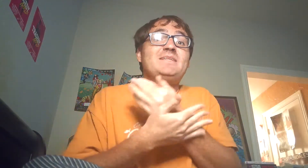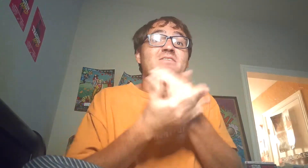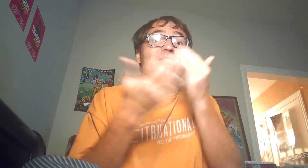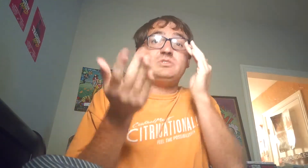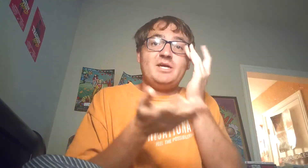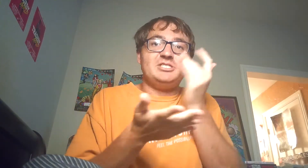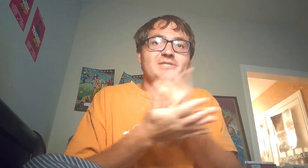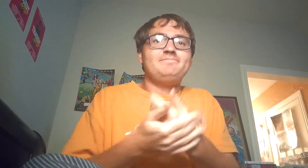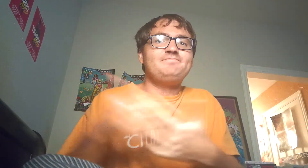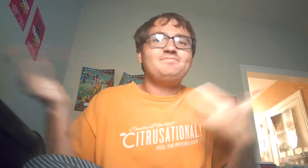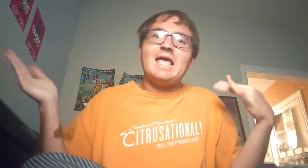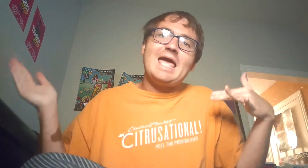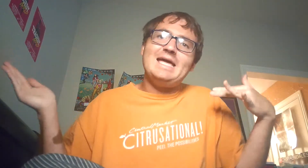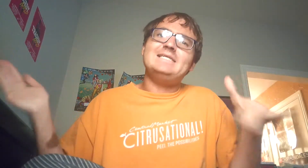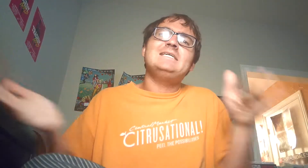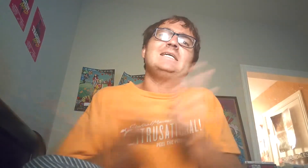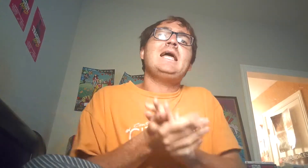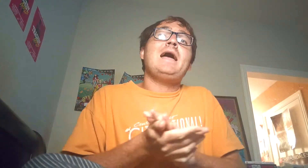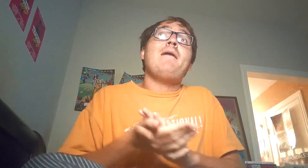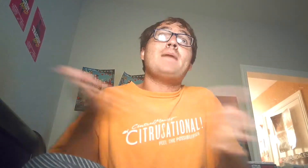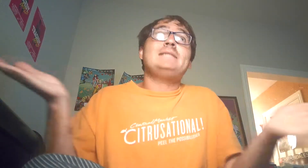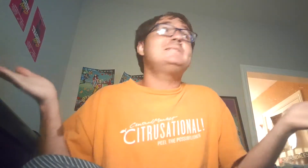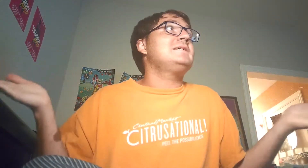whole situation. And basically,